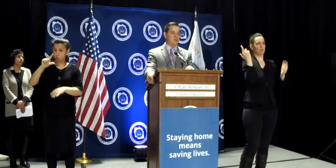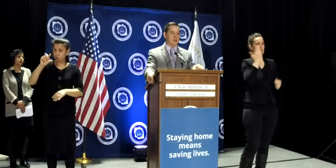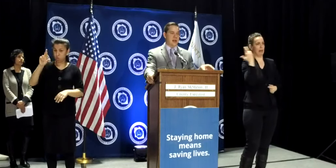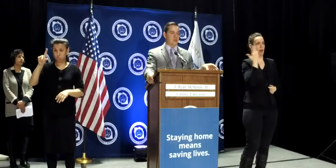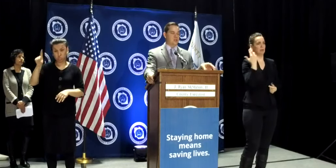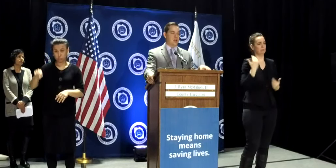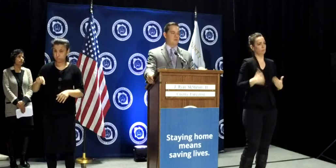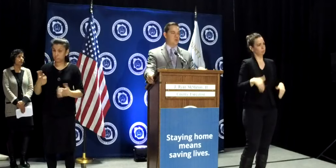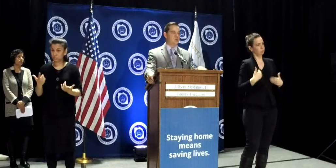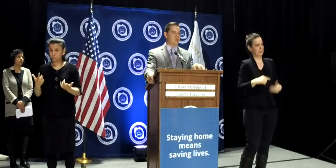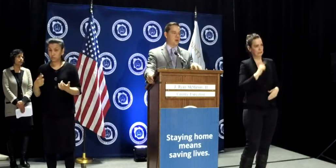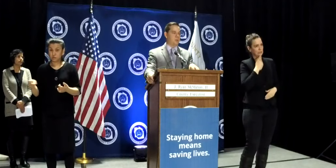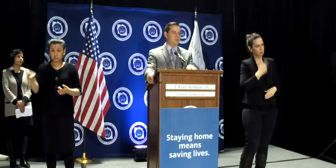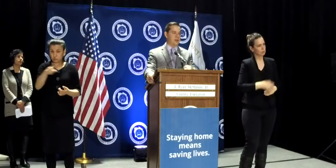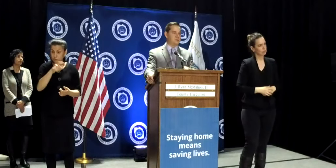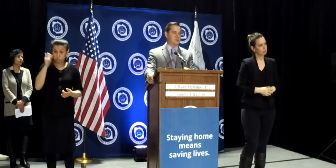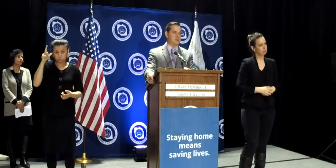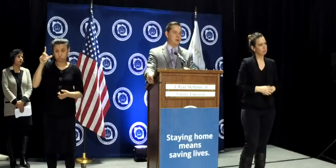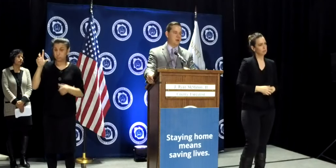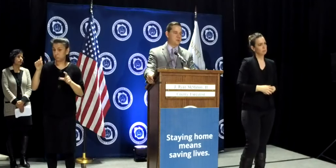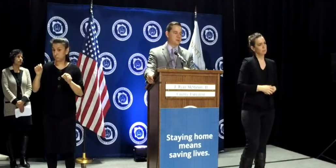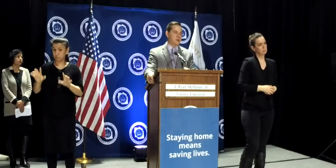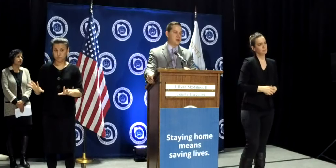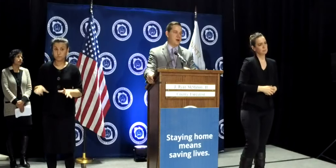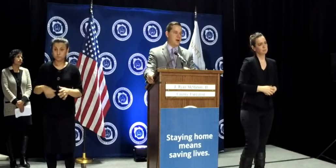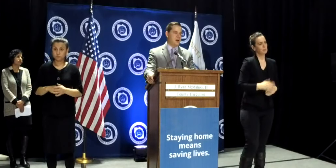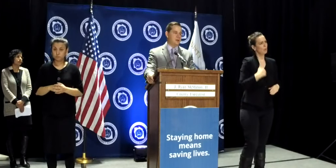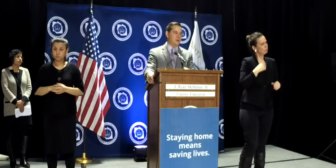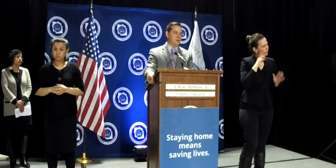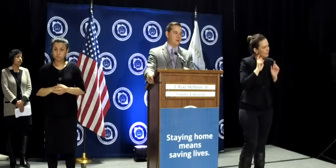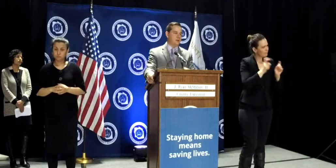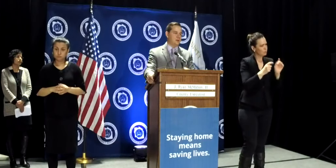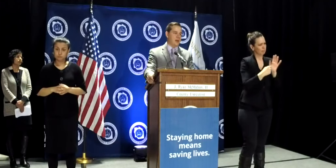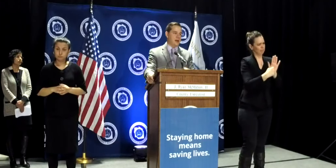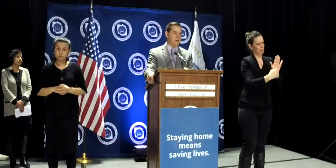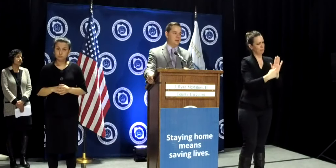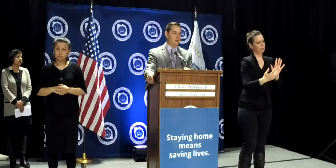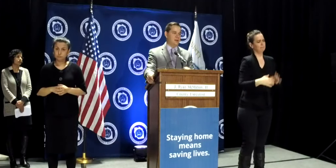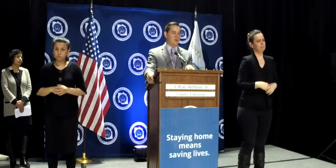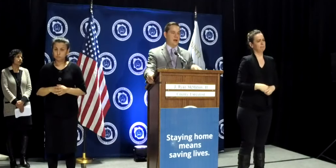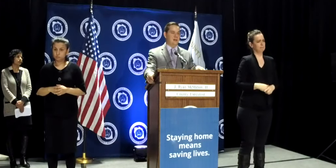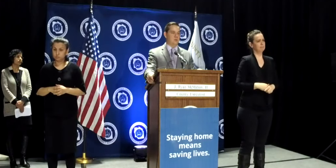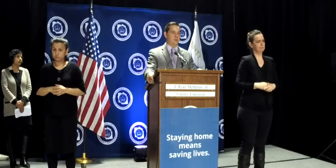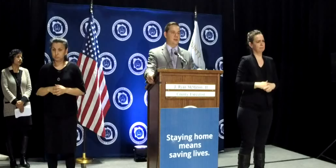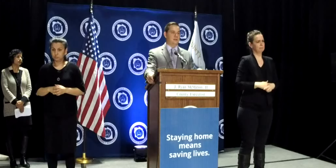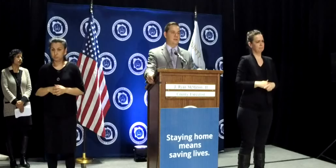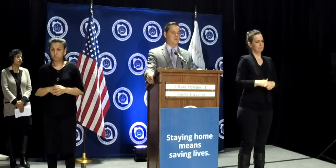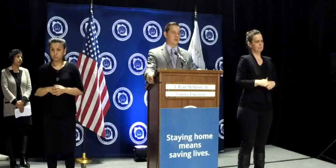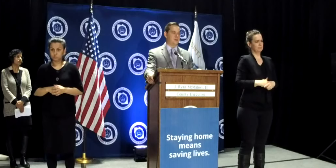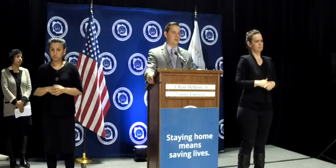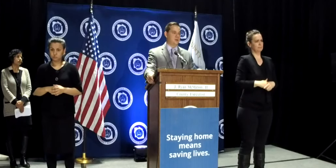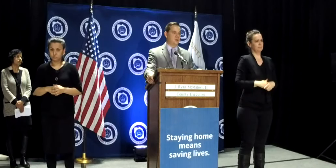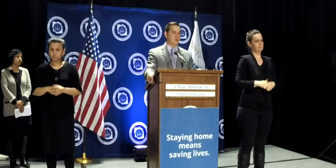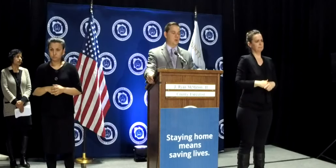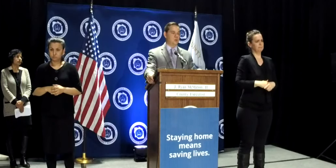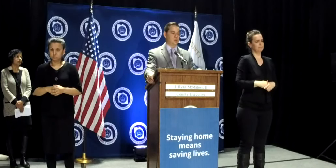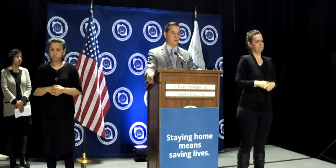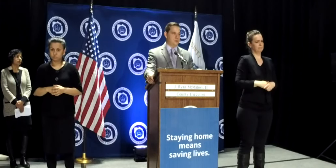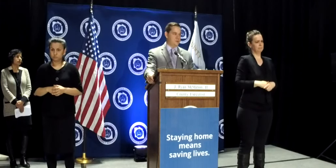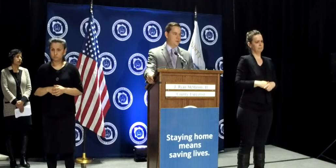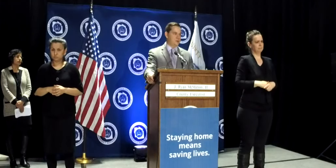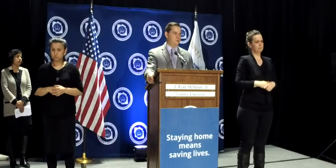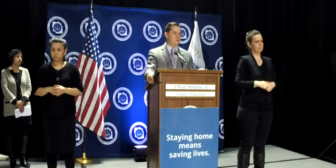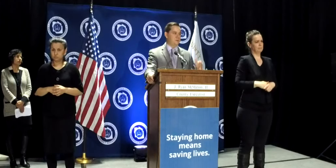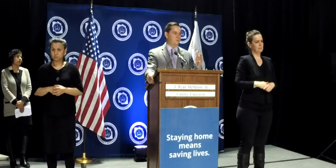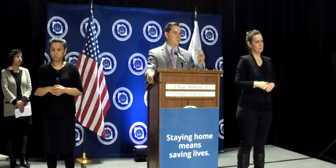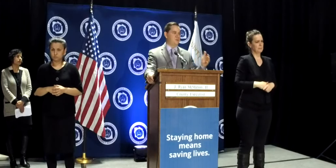I'll use an analogy I've used a couple times with emails that I've gotten related to different